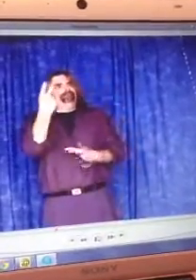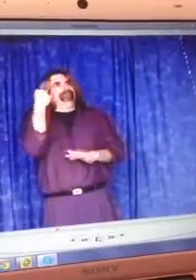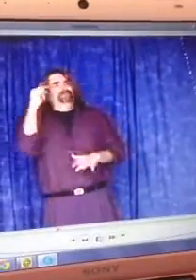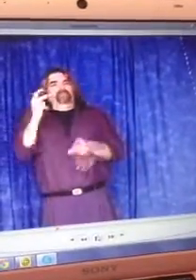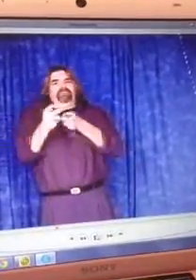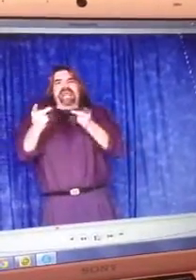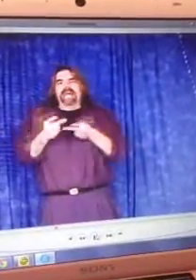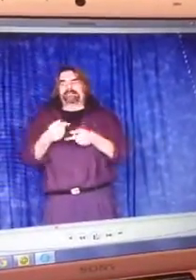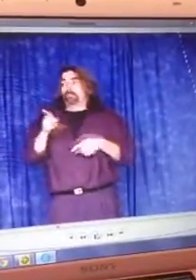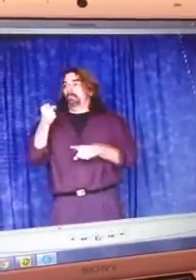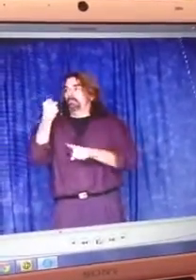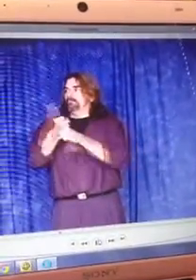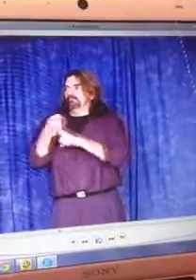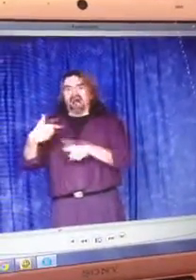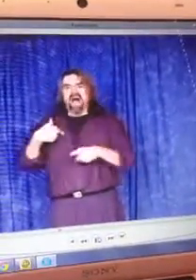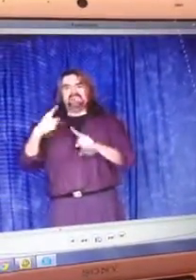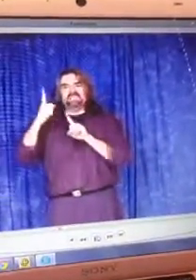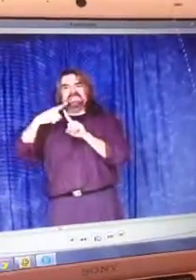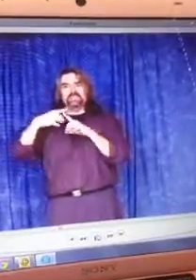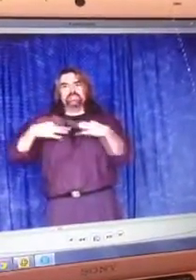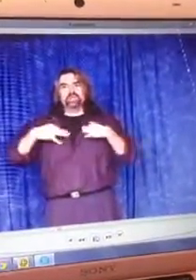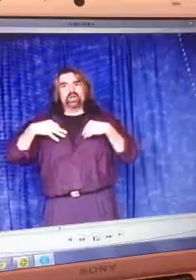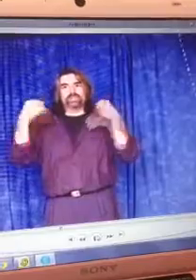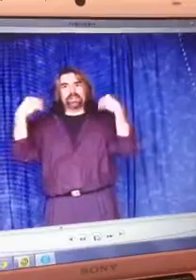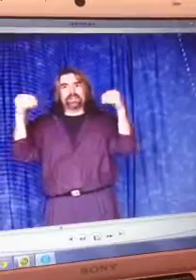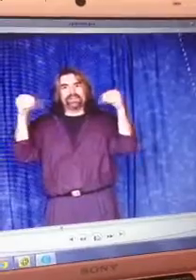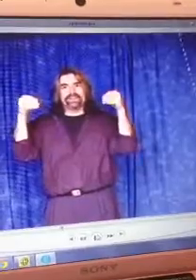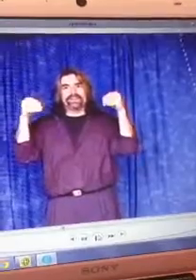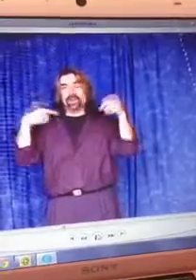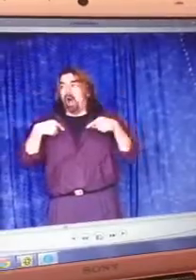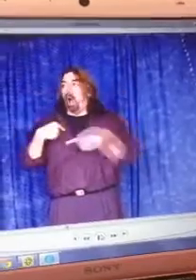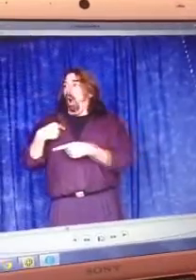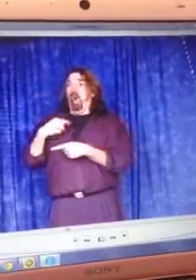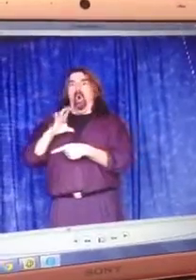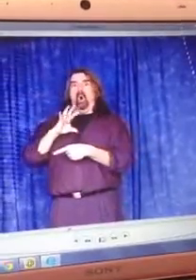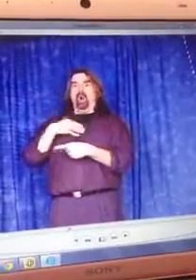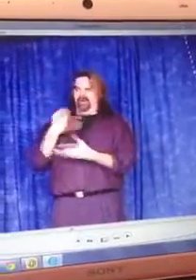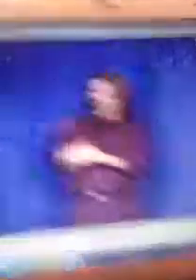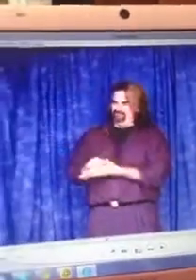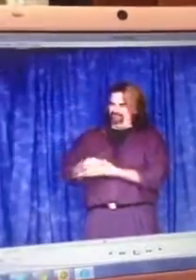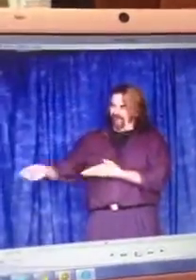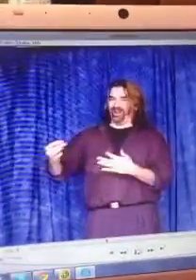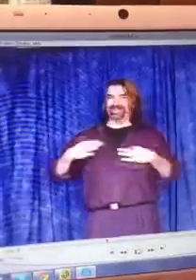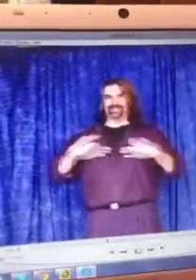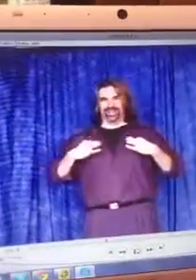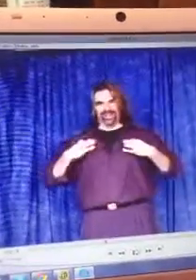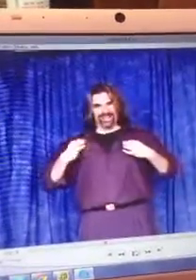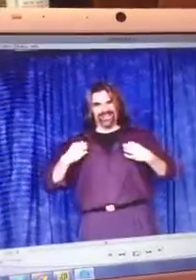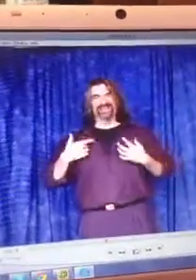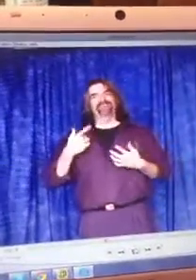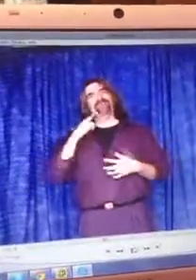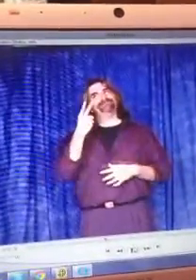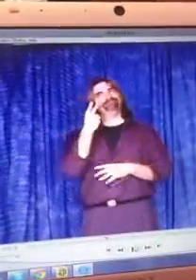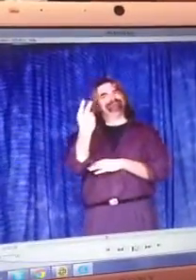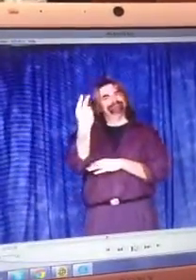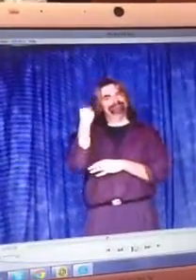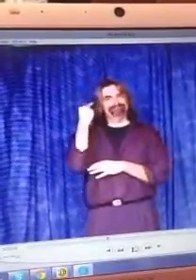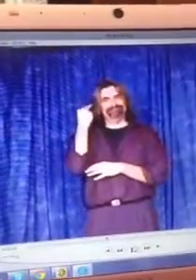thought, I need something. So he was remembering this place that had t-shirts for sale. And so he went and he bought this t-shirt, and he was just